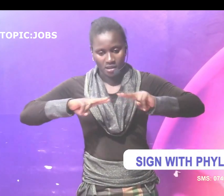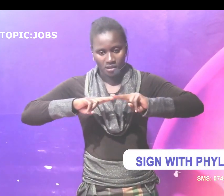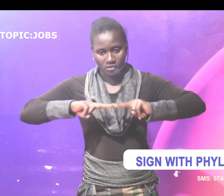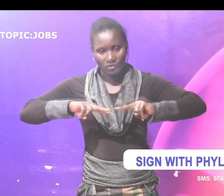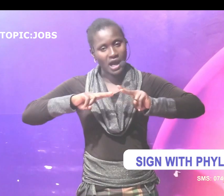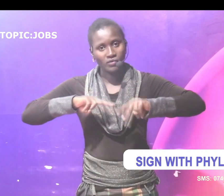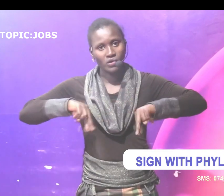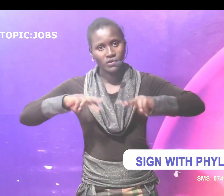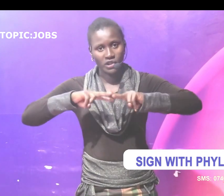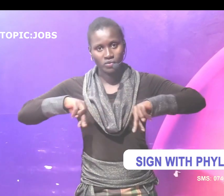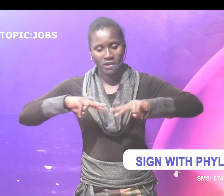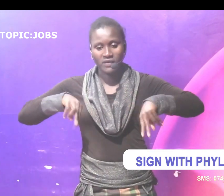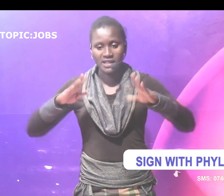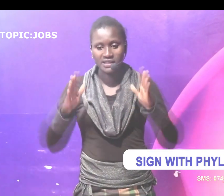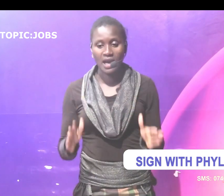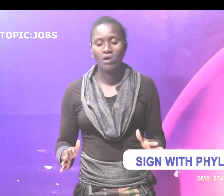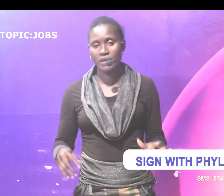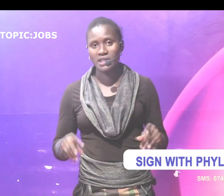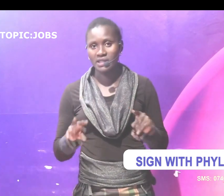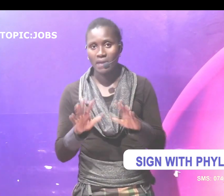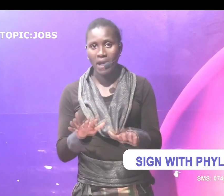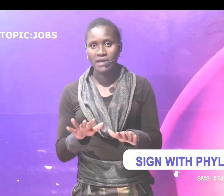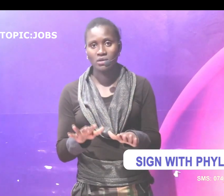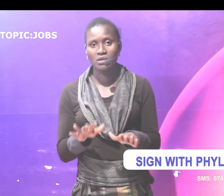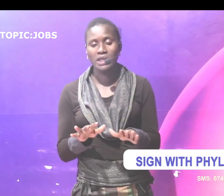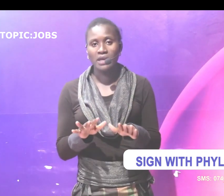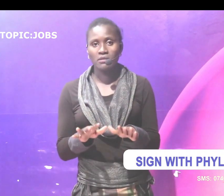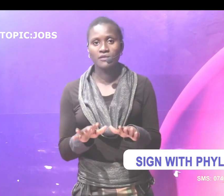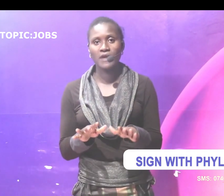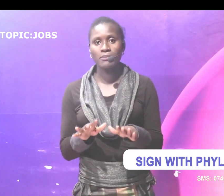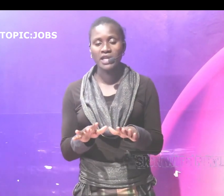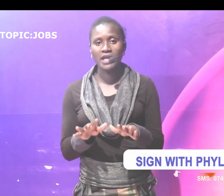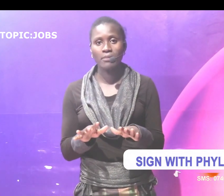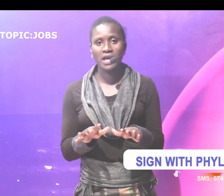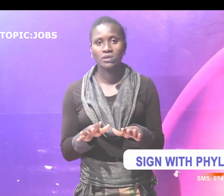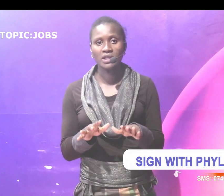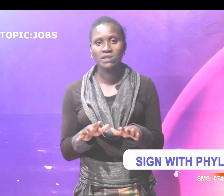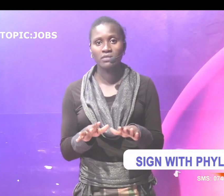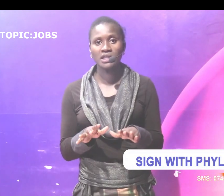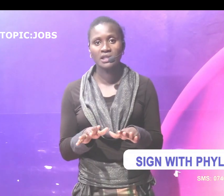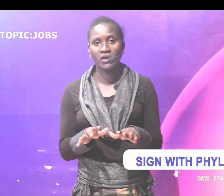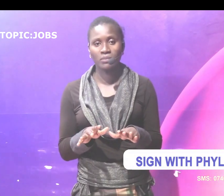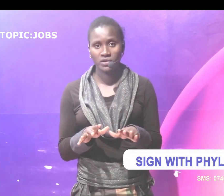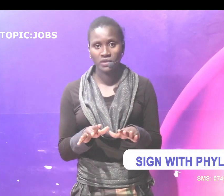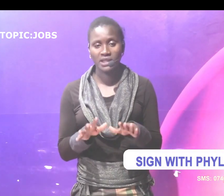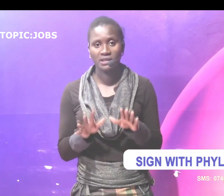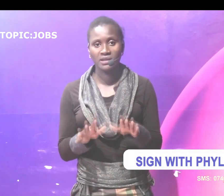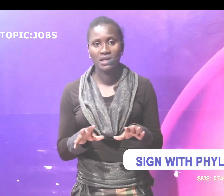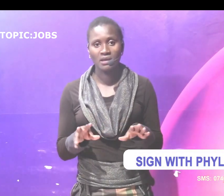We have also the supervisor. When it is a person, if I'm meaning a person, this means our personal is the thing, meaning